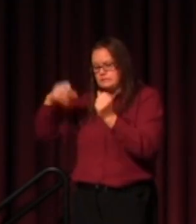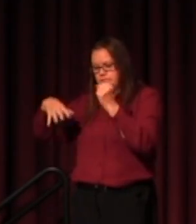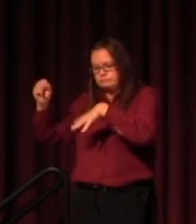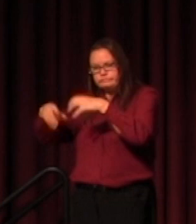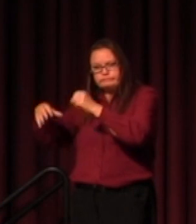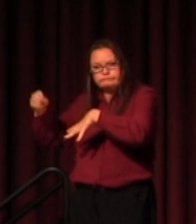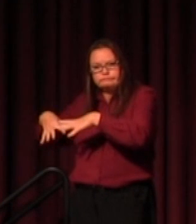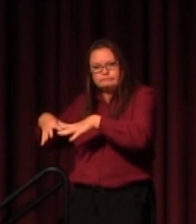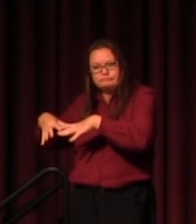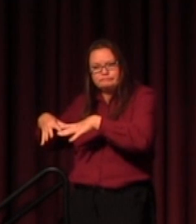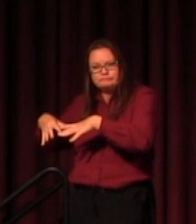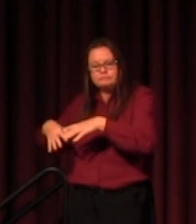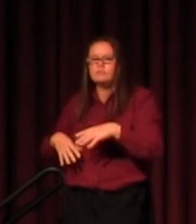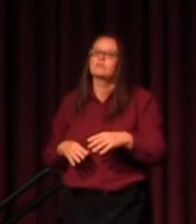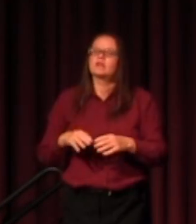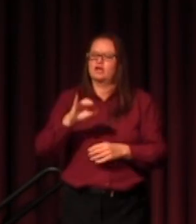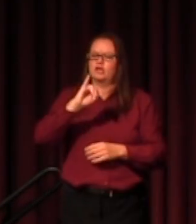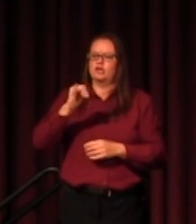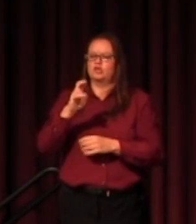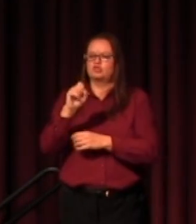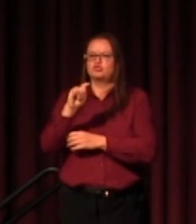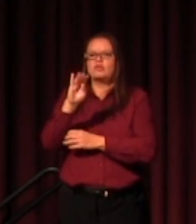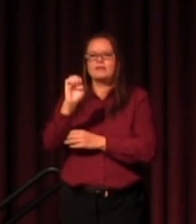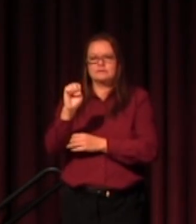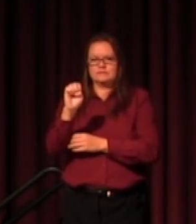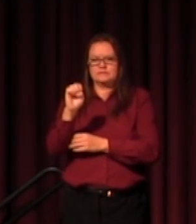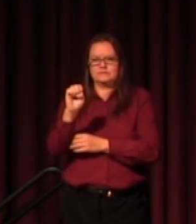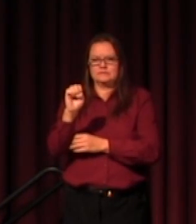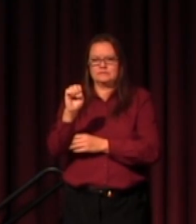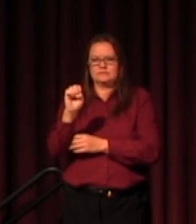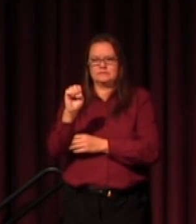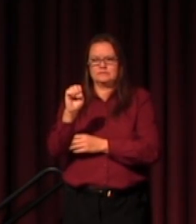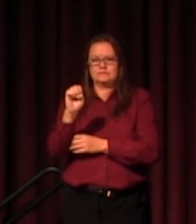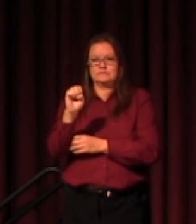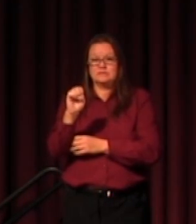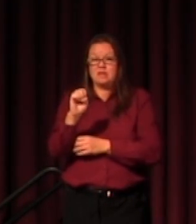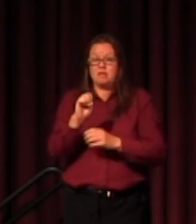Or are we co-defining what fairness means?